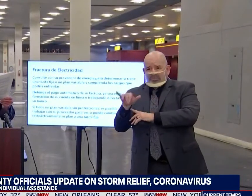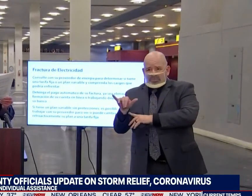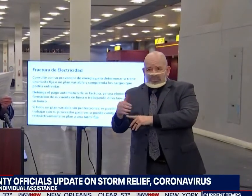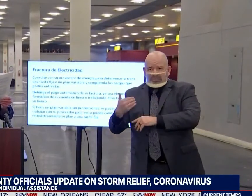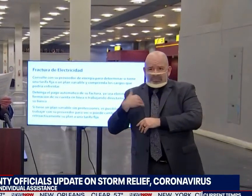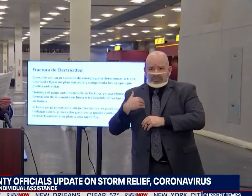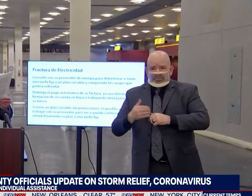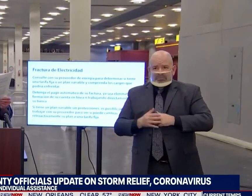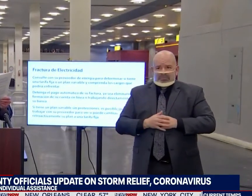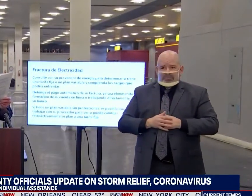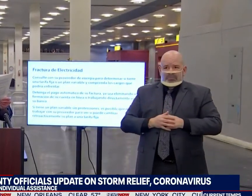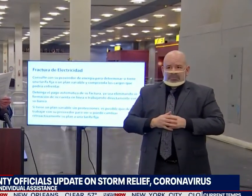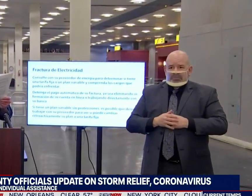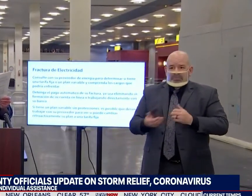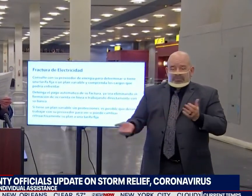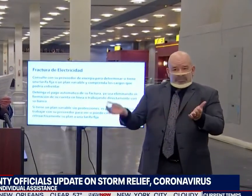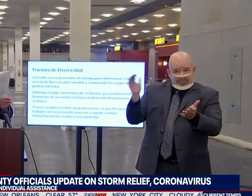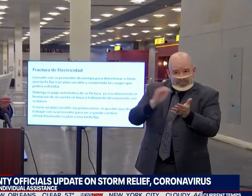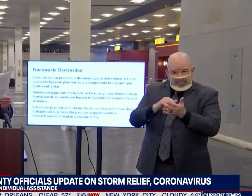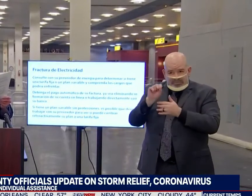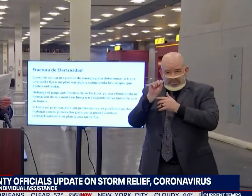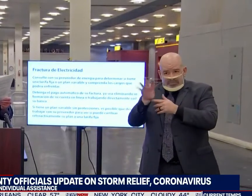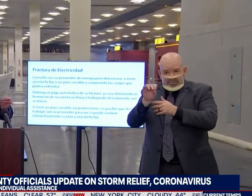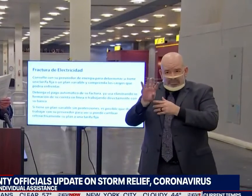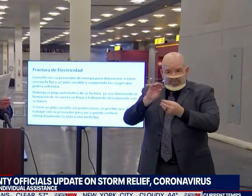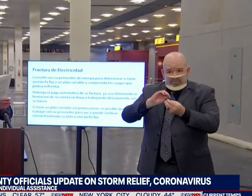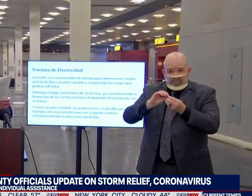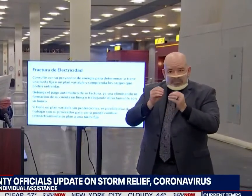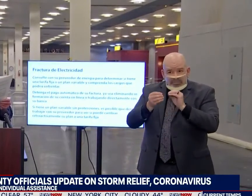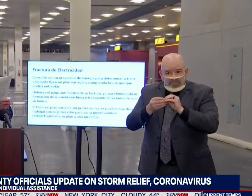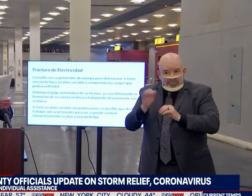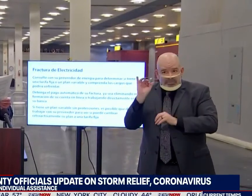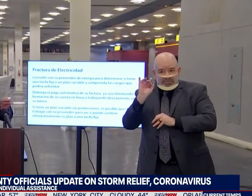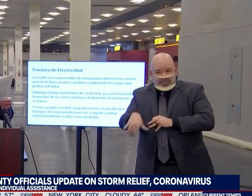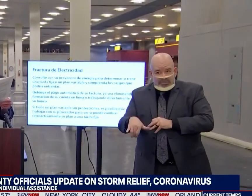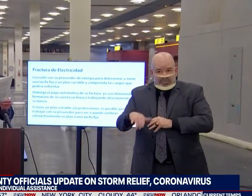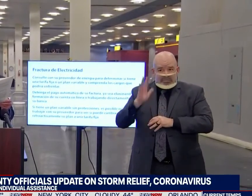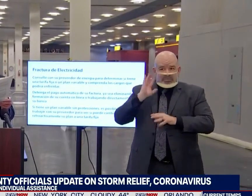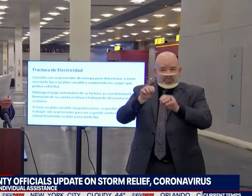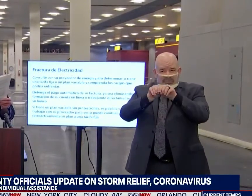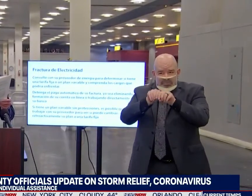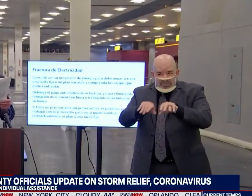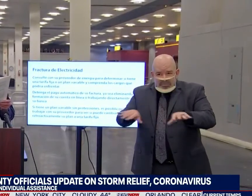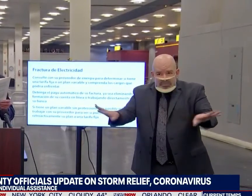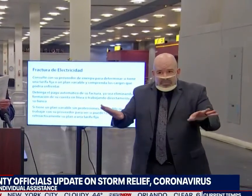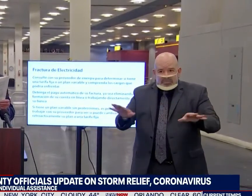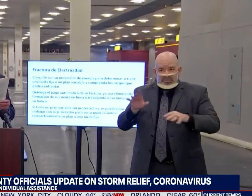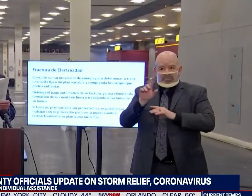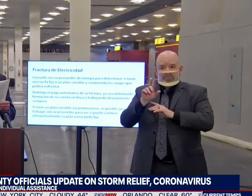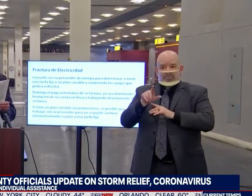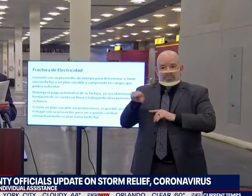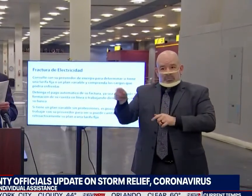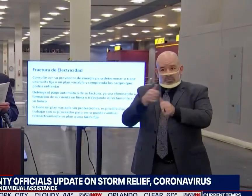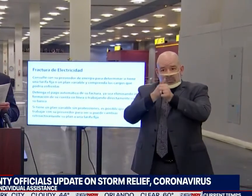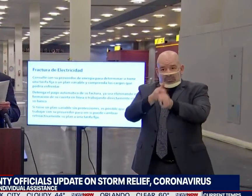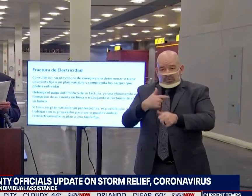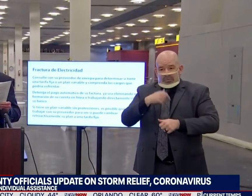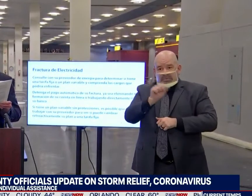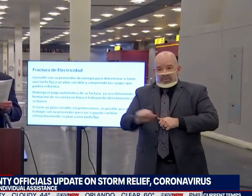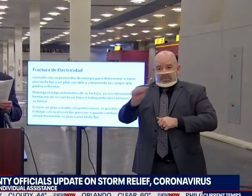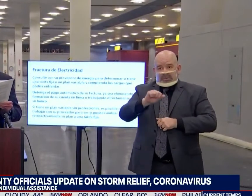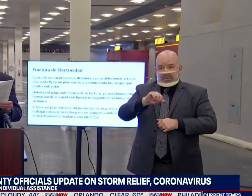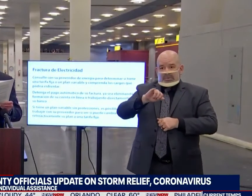By the way, I'm going to get my staff uh to tweet all of this information tonight at Judge ClayJ. you can get it off there. We'll try to get